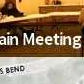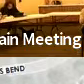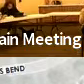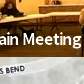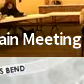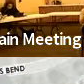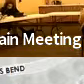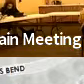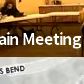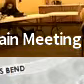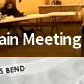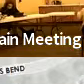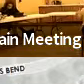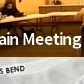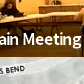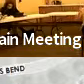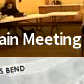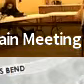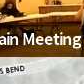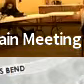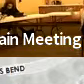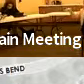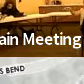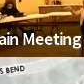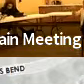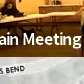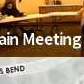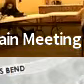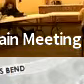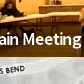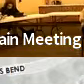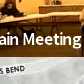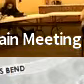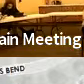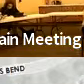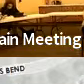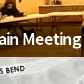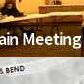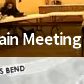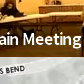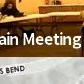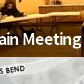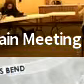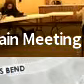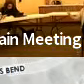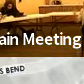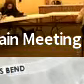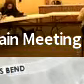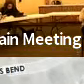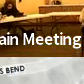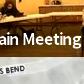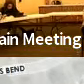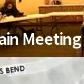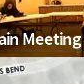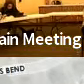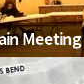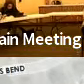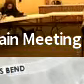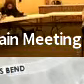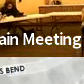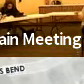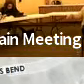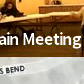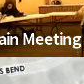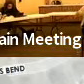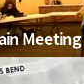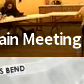in either Plan 1 or, basically in the 1970s plan or in the 1990s plan. Yeah, I think without question,